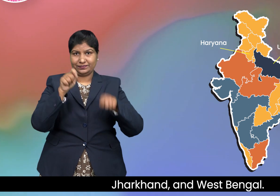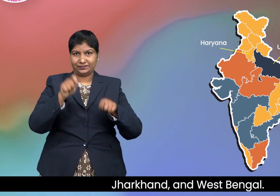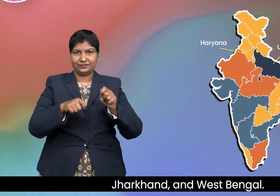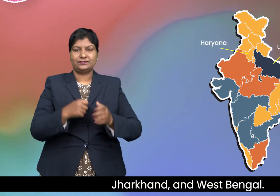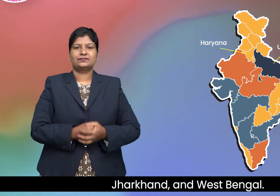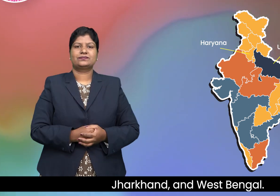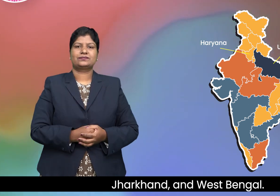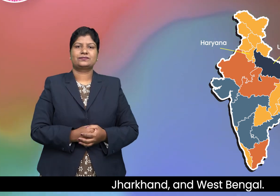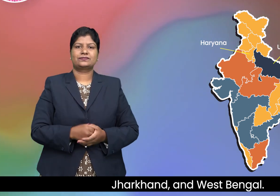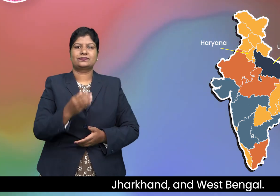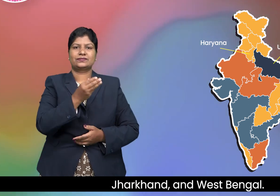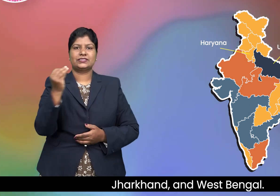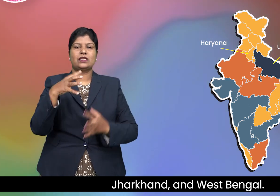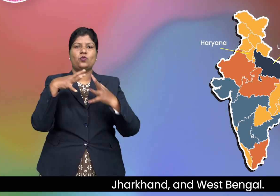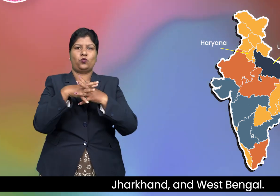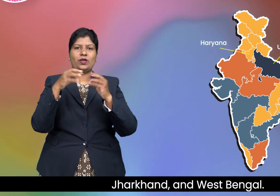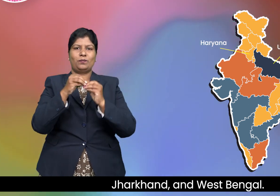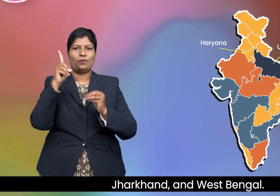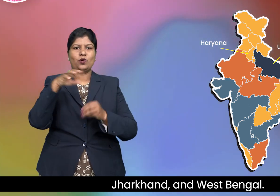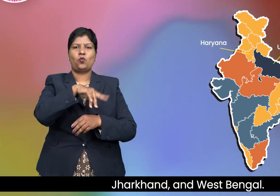Jharkhand and West Bengal